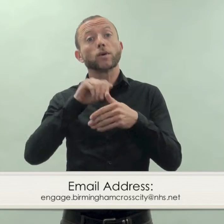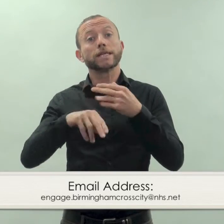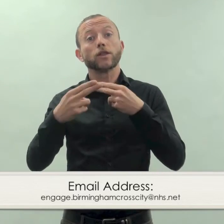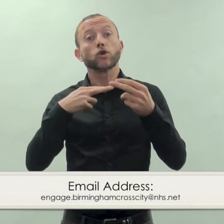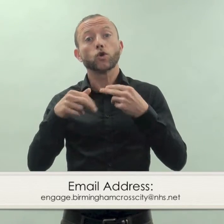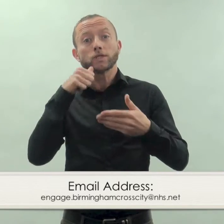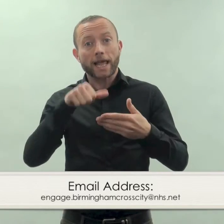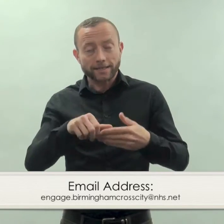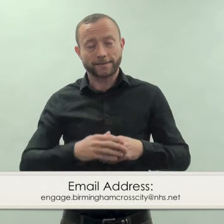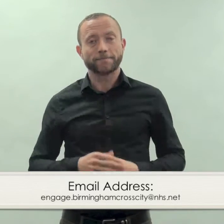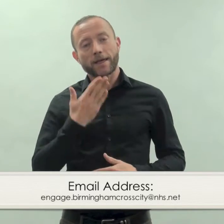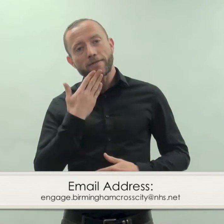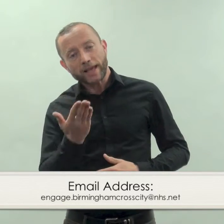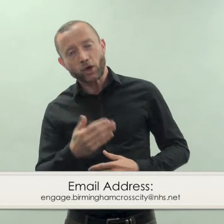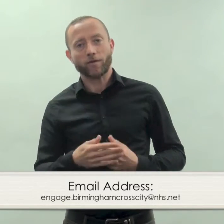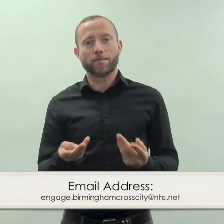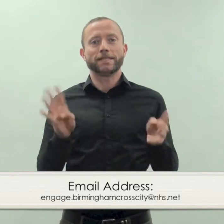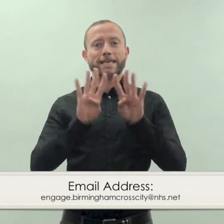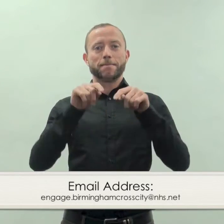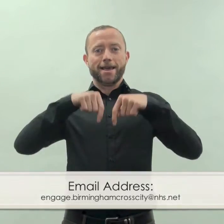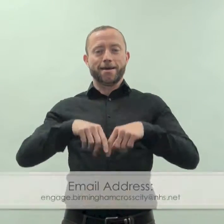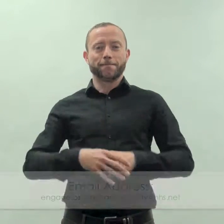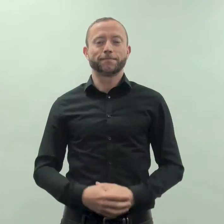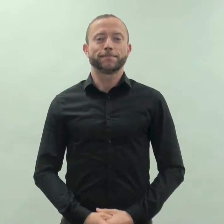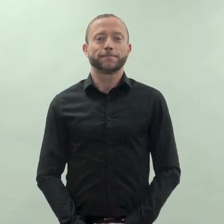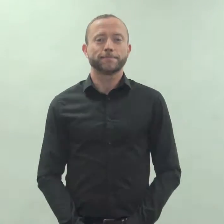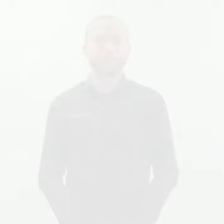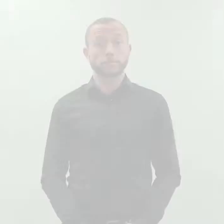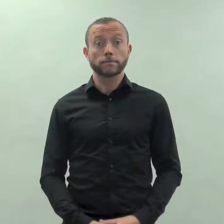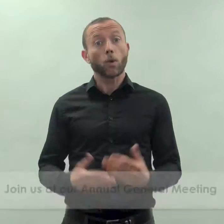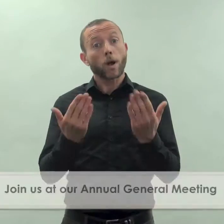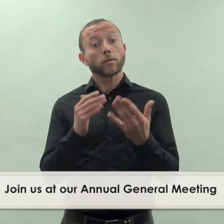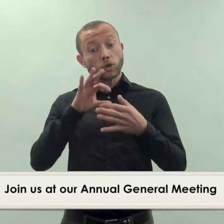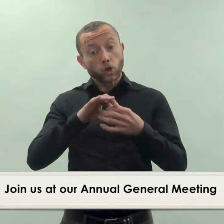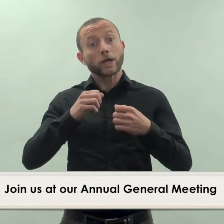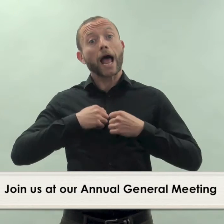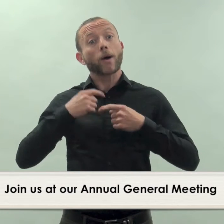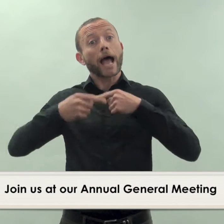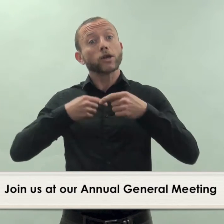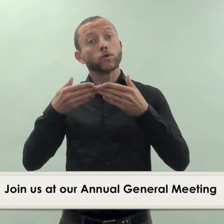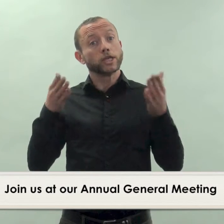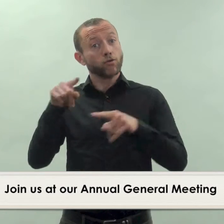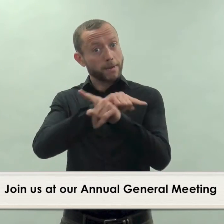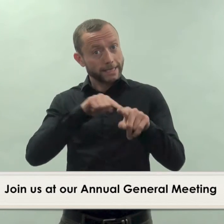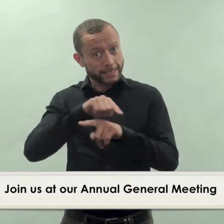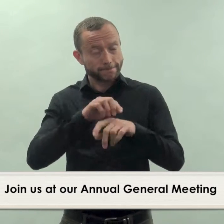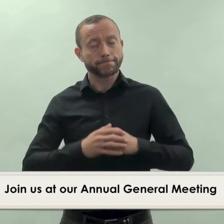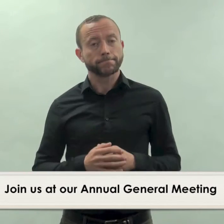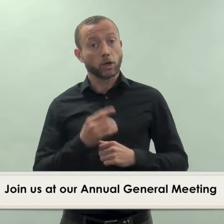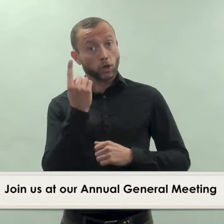newsletter. Best wishes, the People's Health Panel team. Join us at our annual general meeting. You are